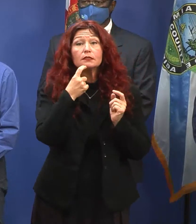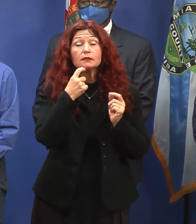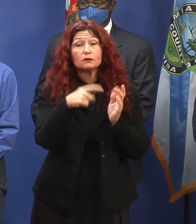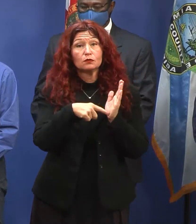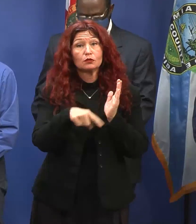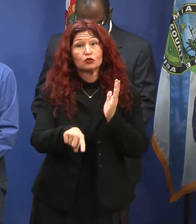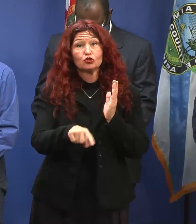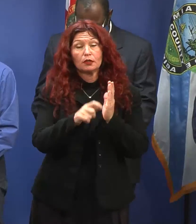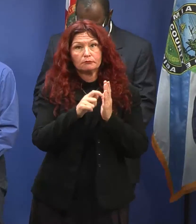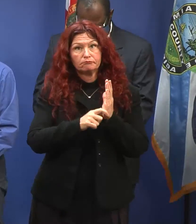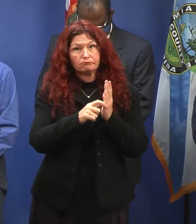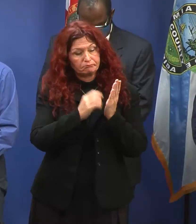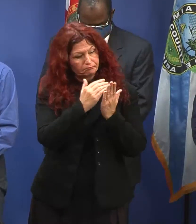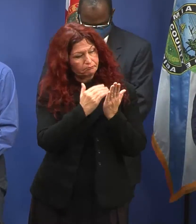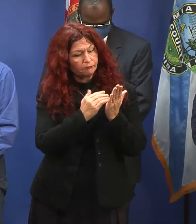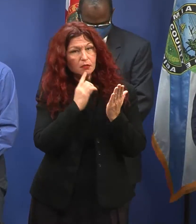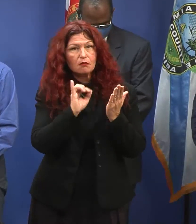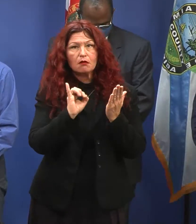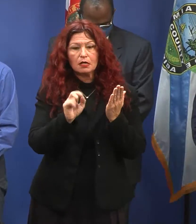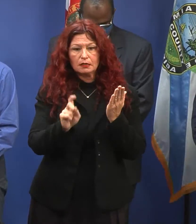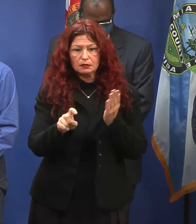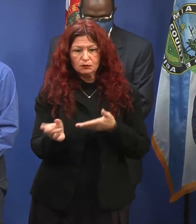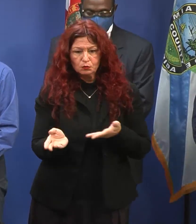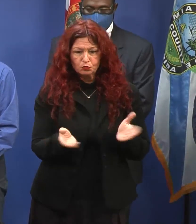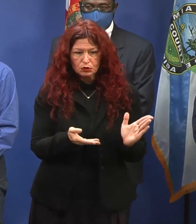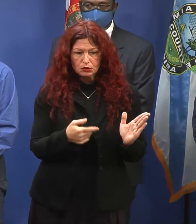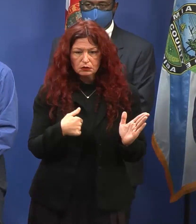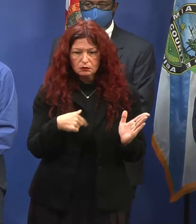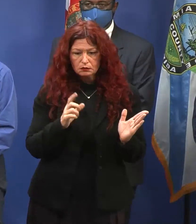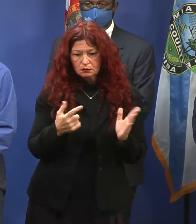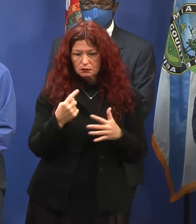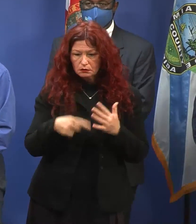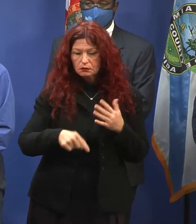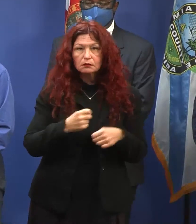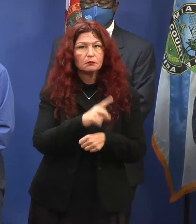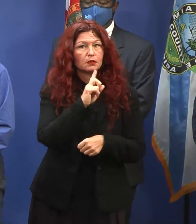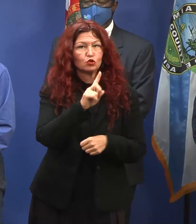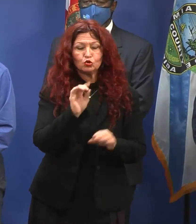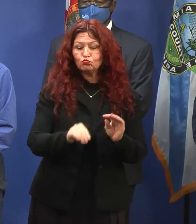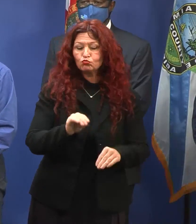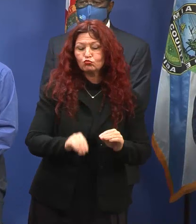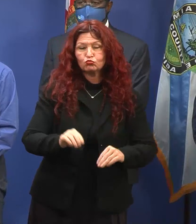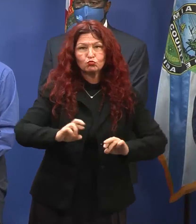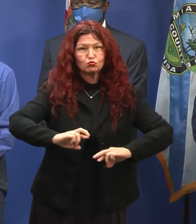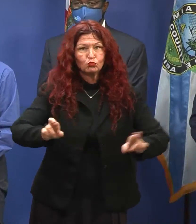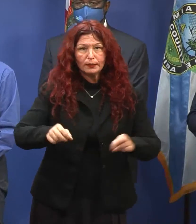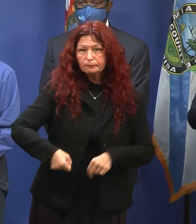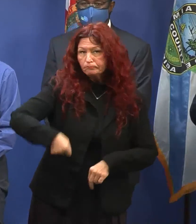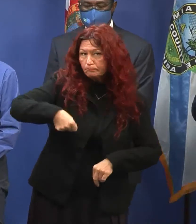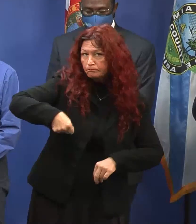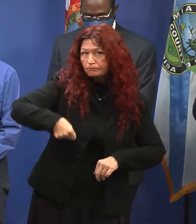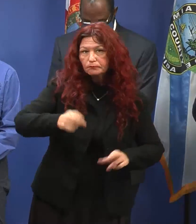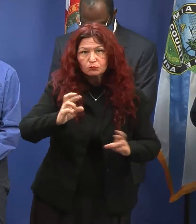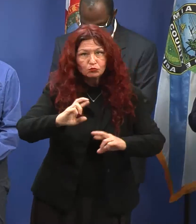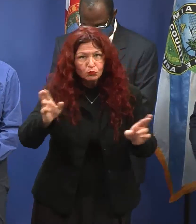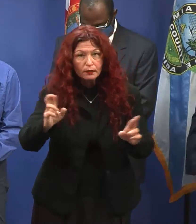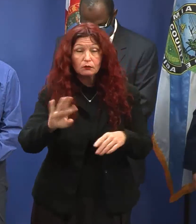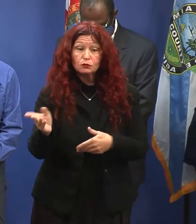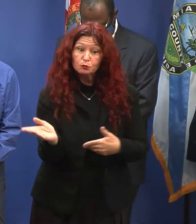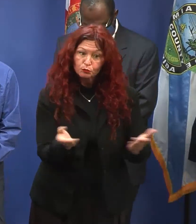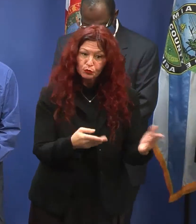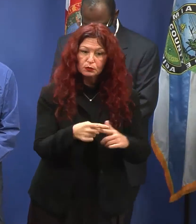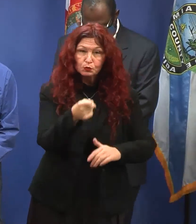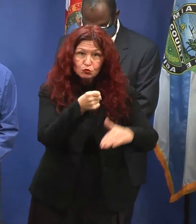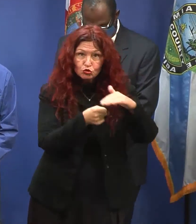things that you need to take with you, and you got to make sure that you have, depending what shelter you're at, or if you're going to